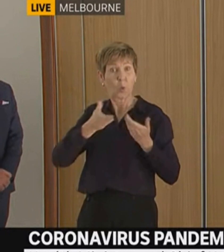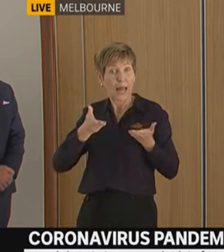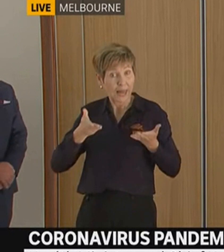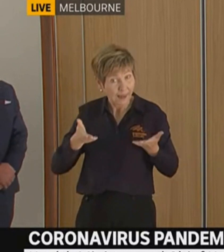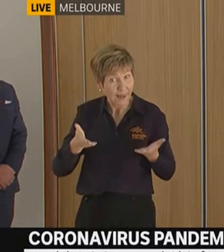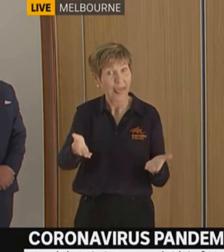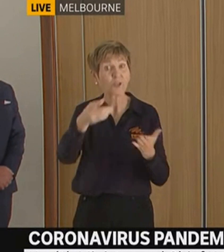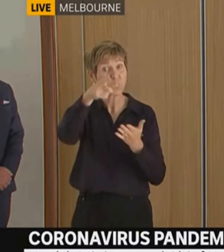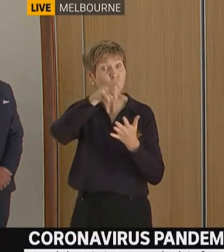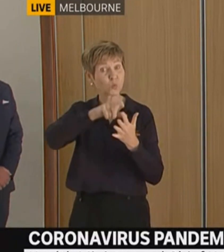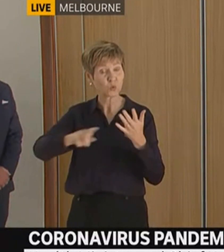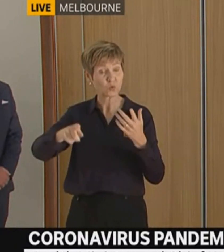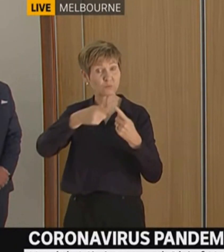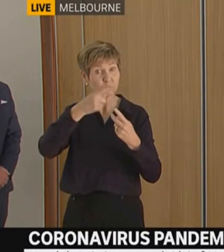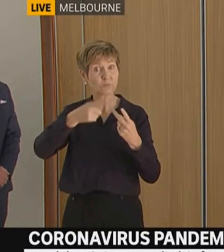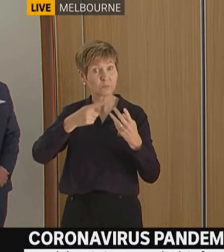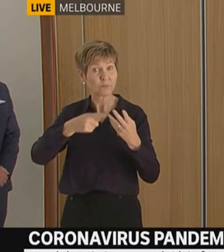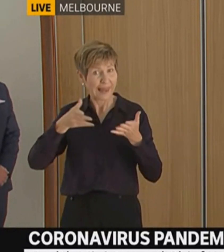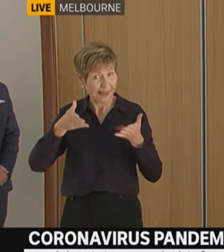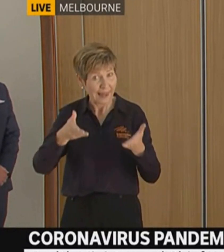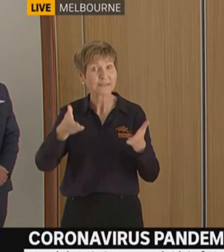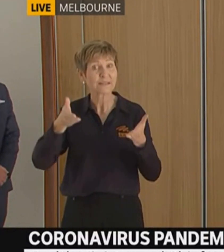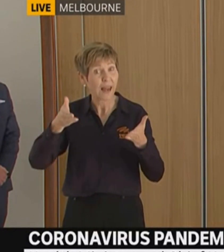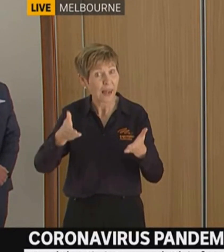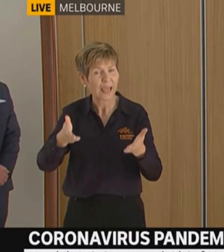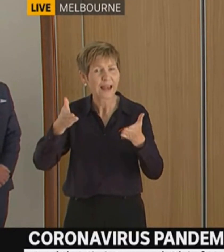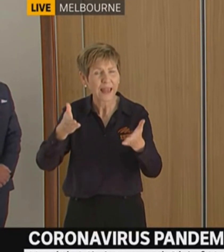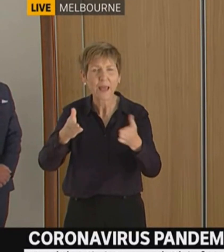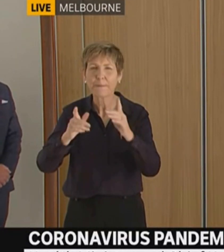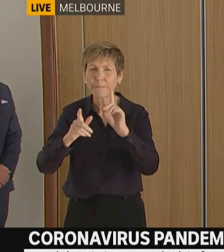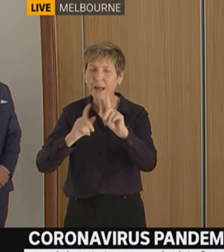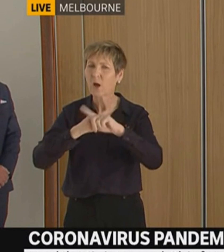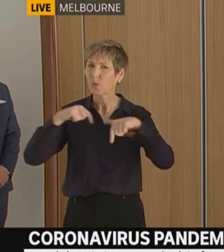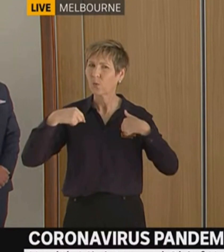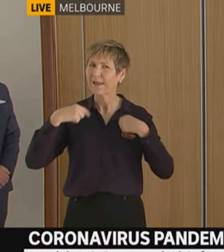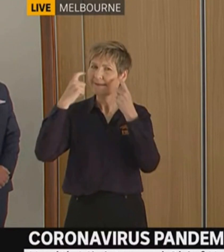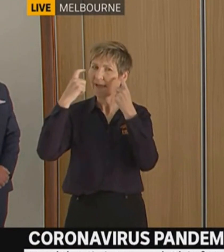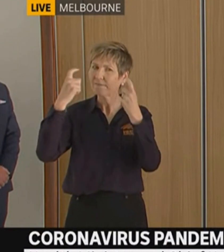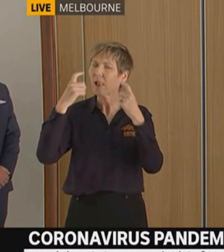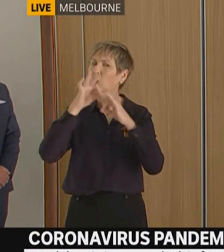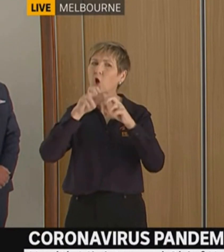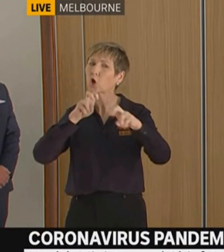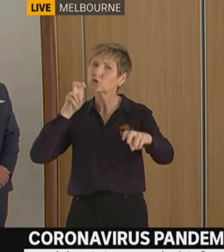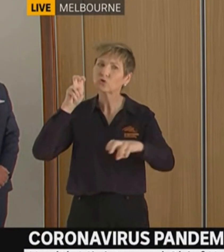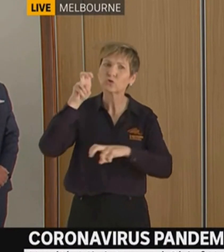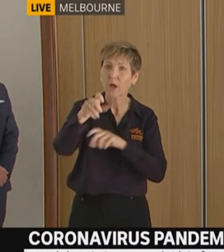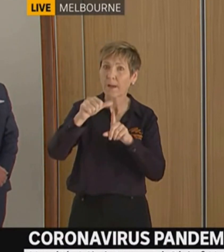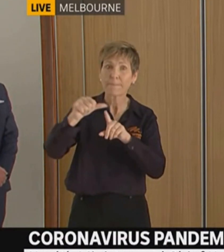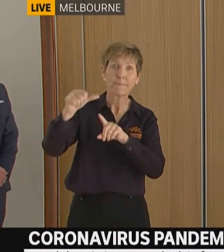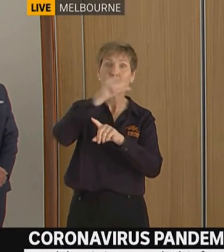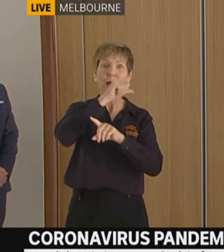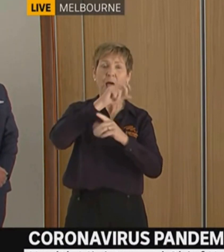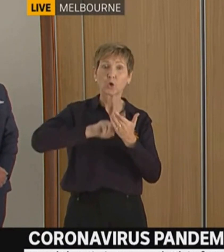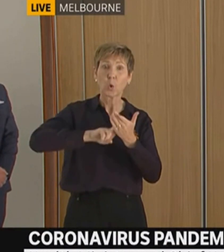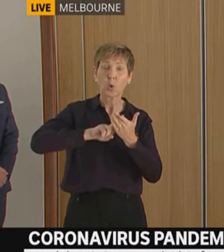weeks, we have been very, very wary about not doing things too quickly, not increasing the risk of community